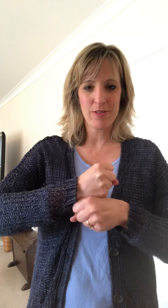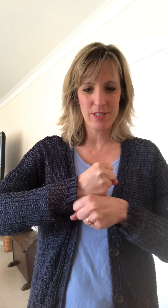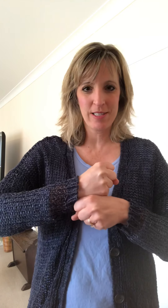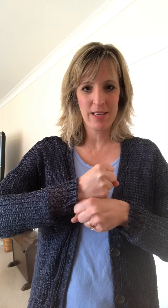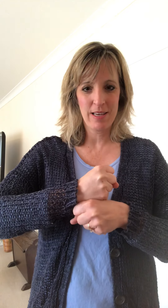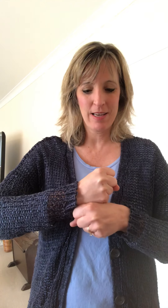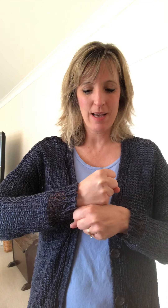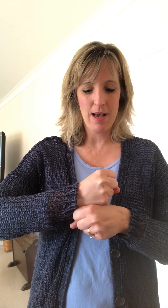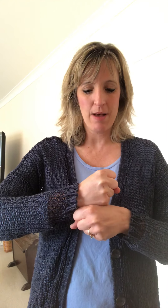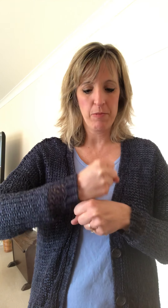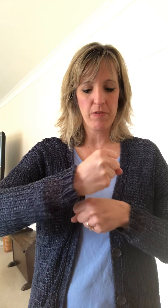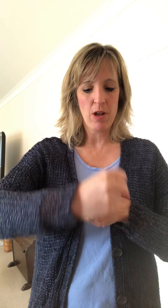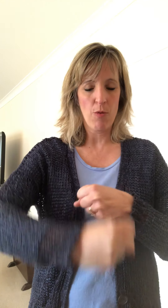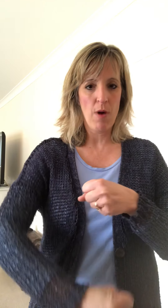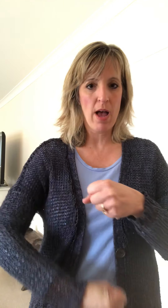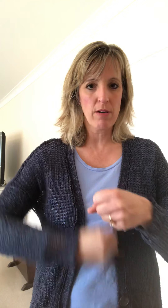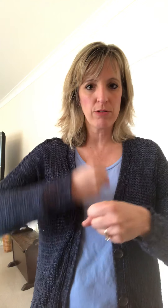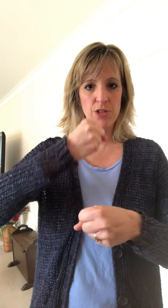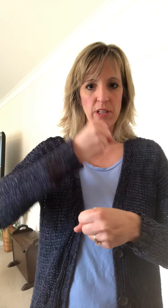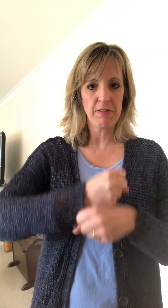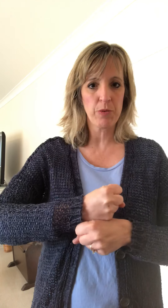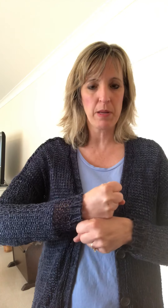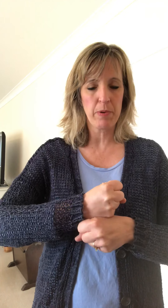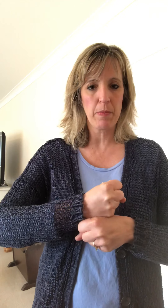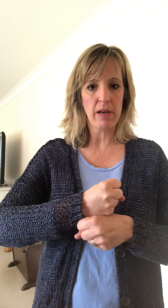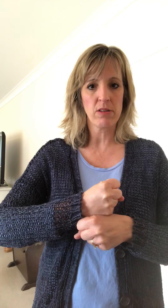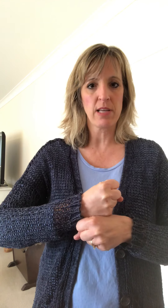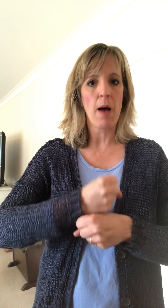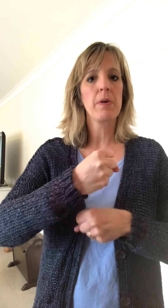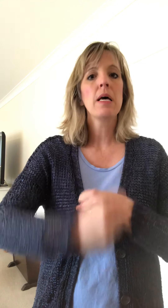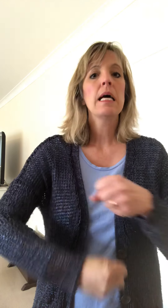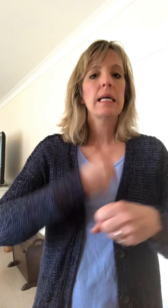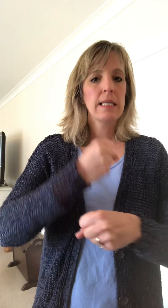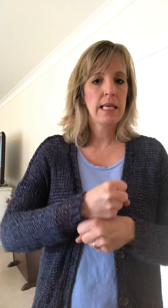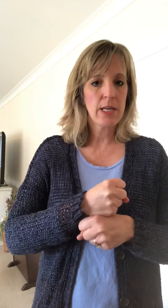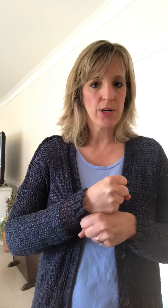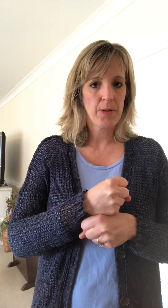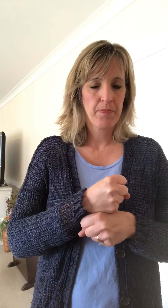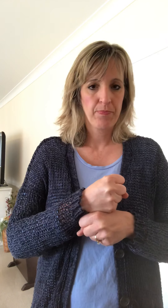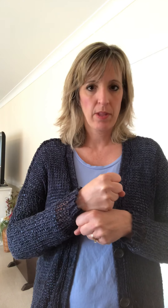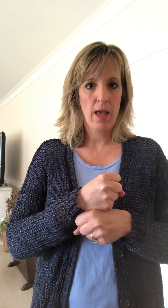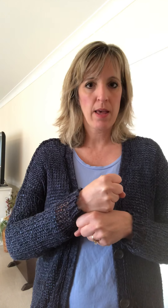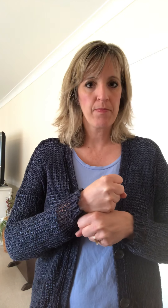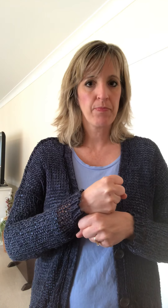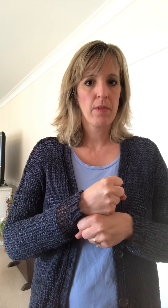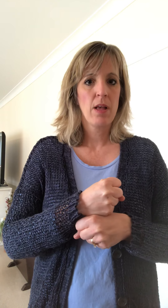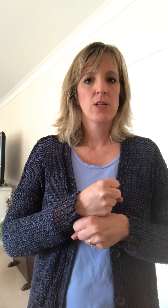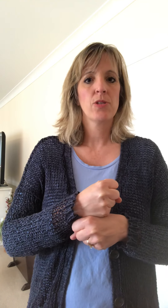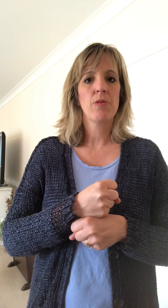around. Move it around your left one and put it back on top. Year. Okay. So you